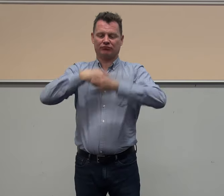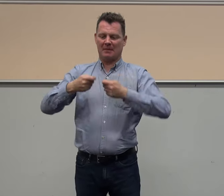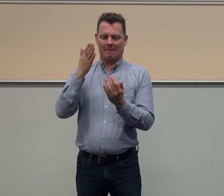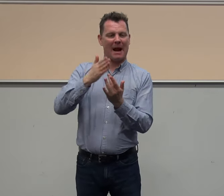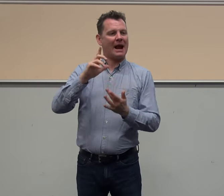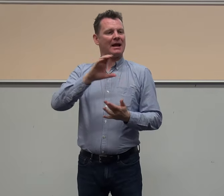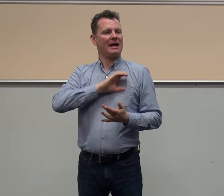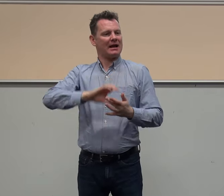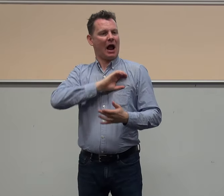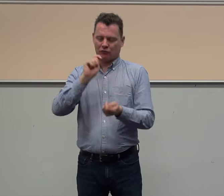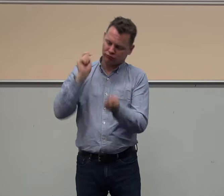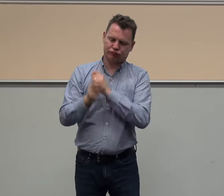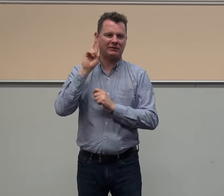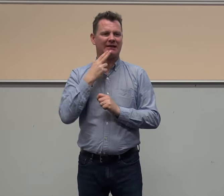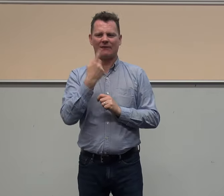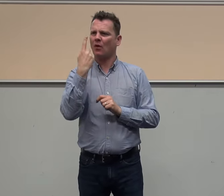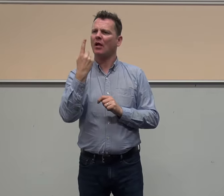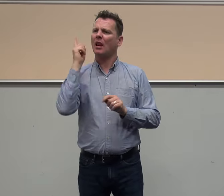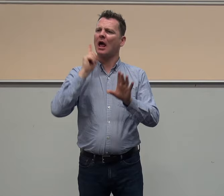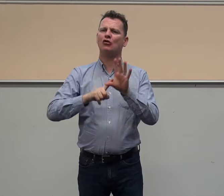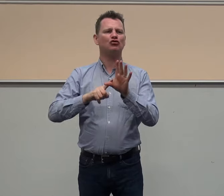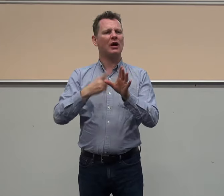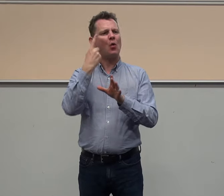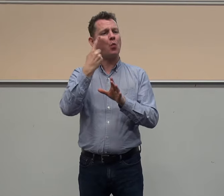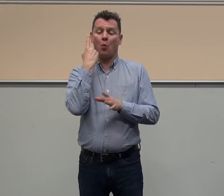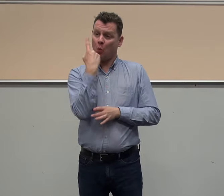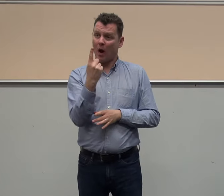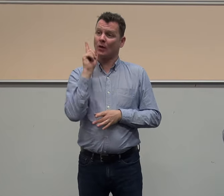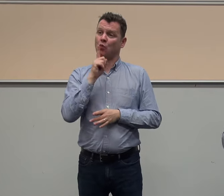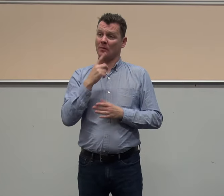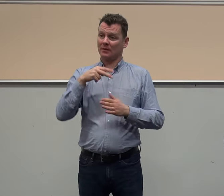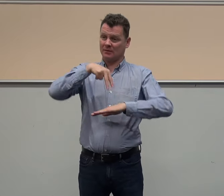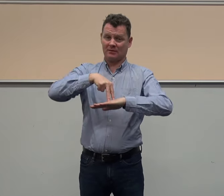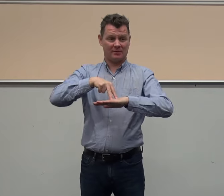So last year they did a one-woman show called Grounded, and